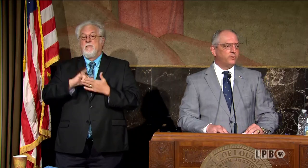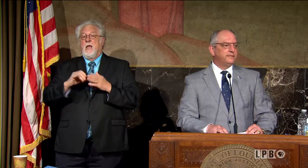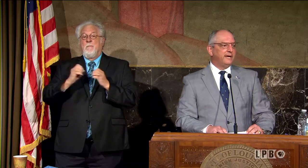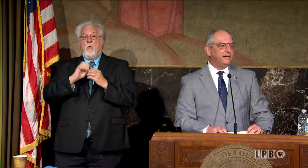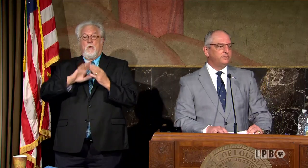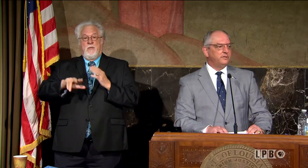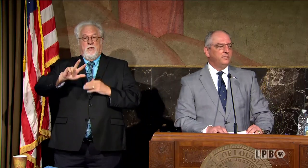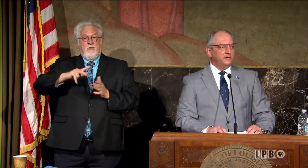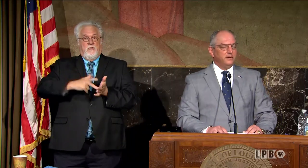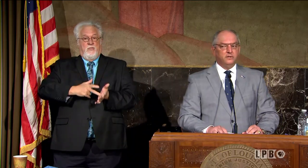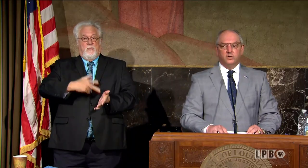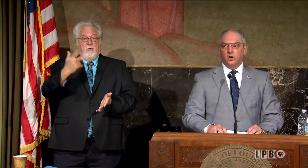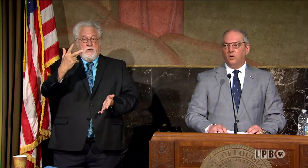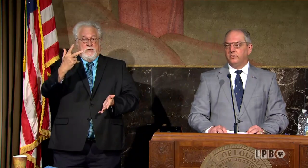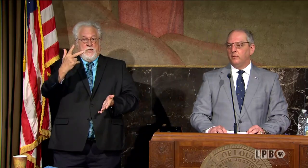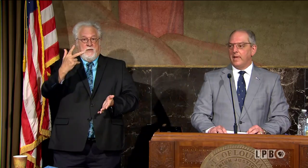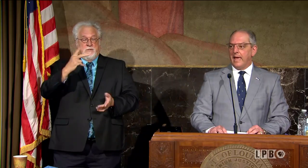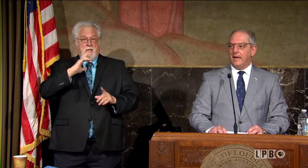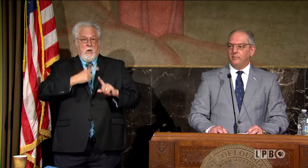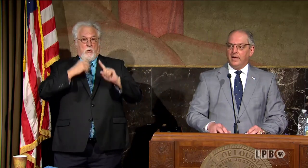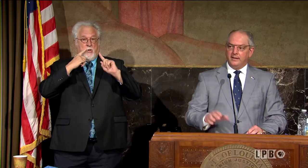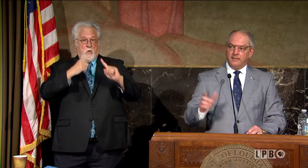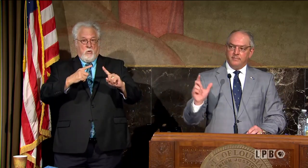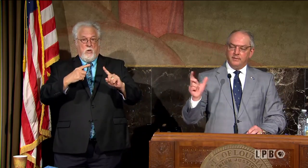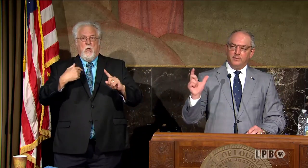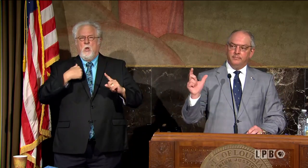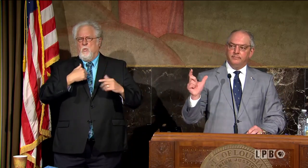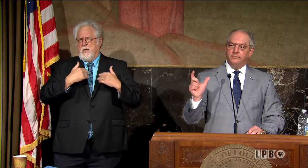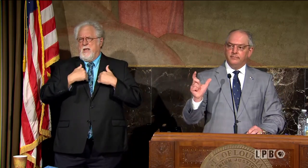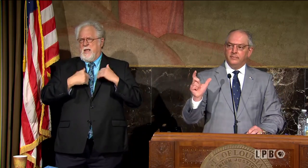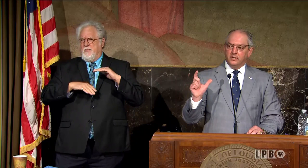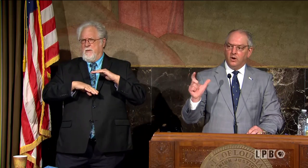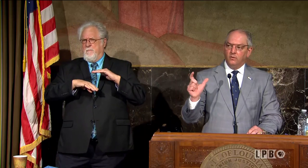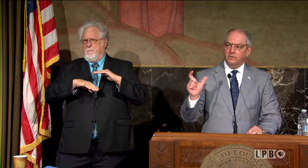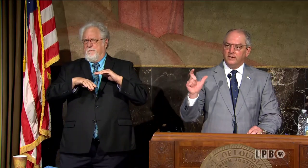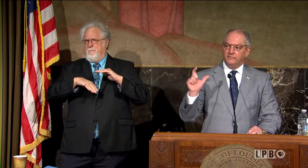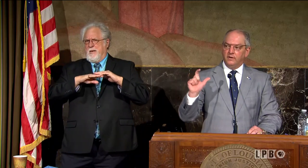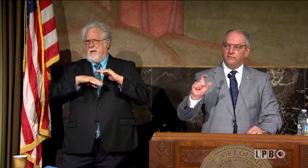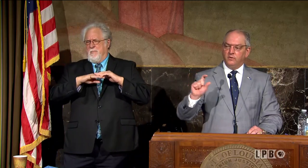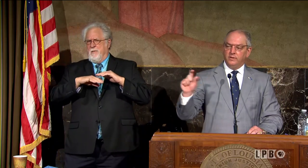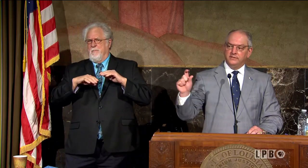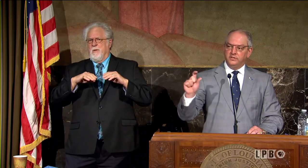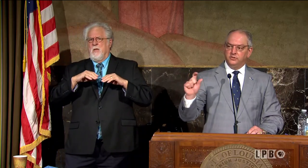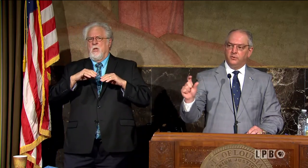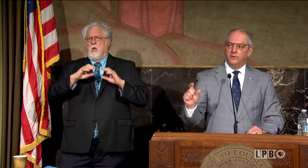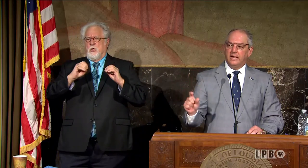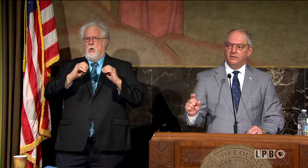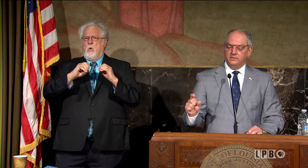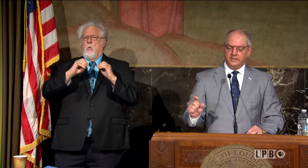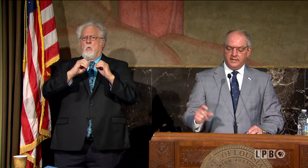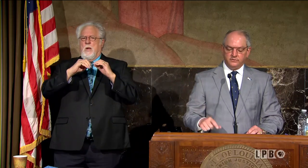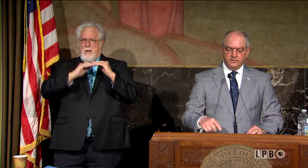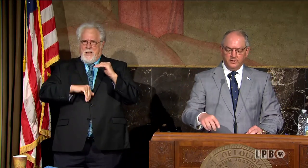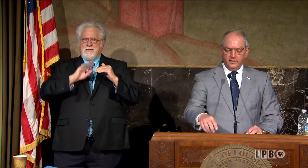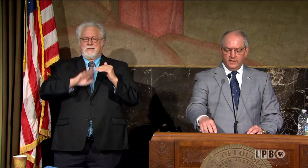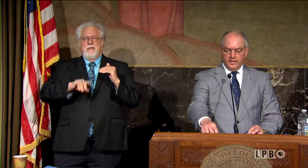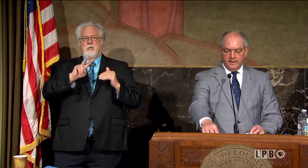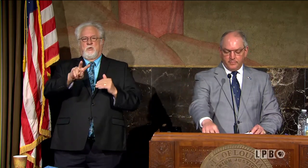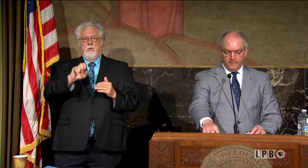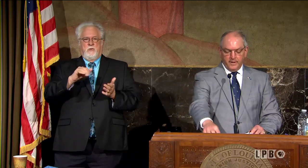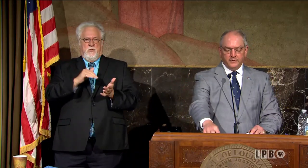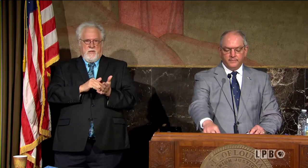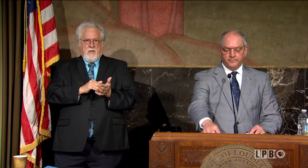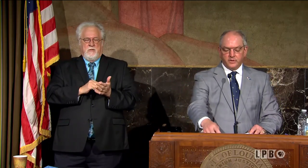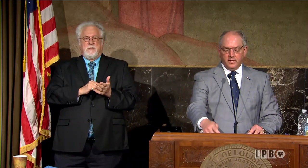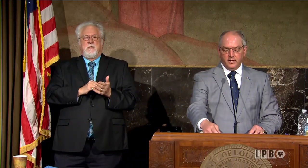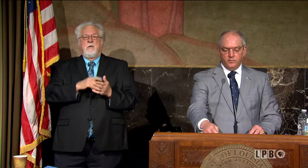than 3 times the goal that we had. We had that minimum goal of no less than 200,000 tests